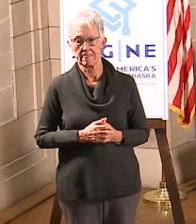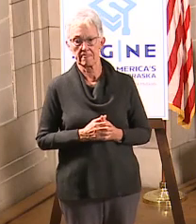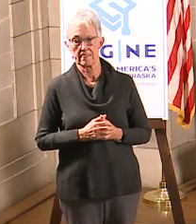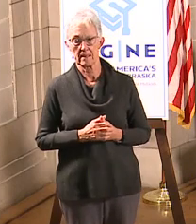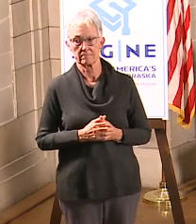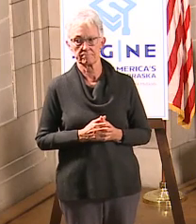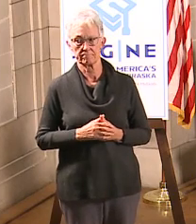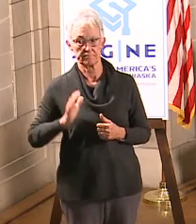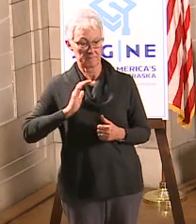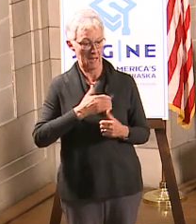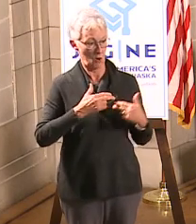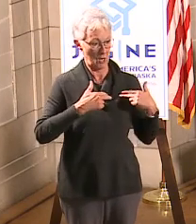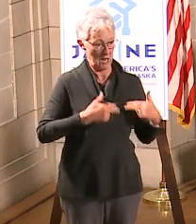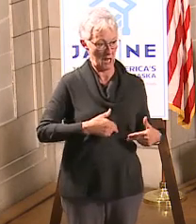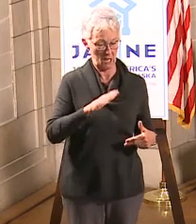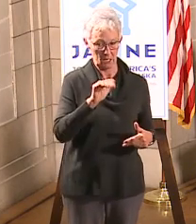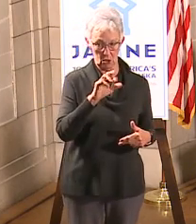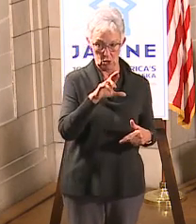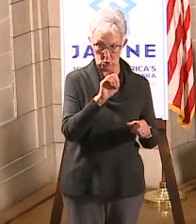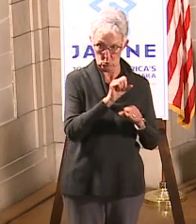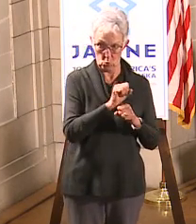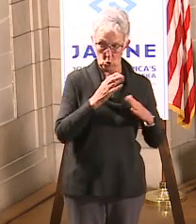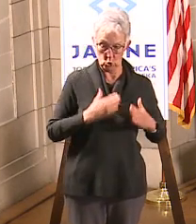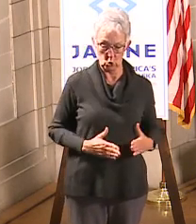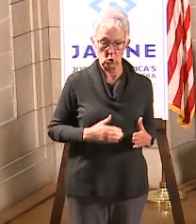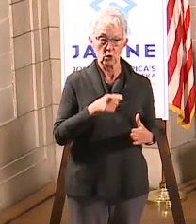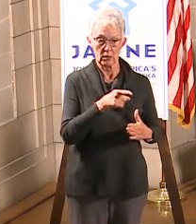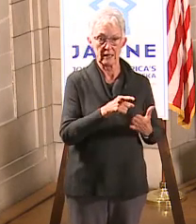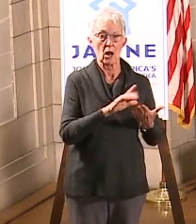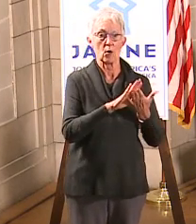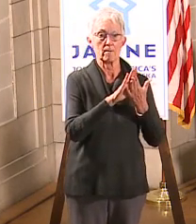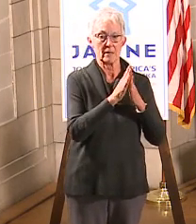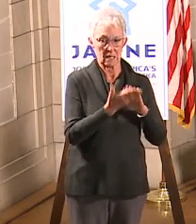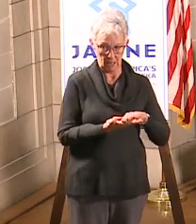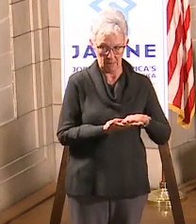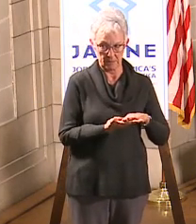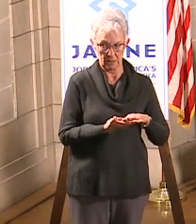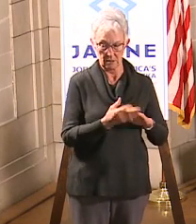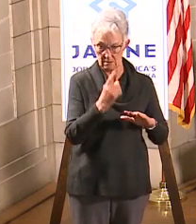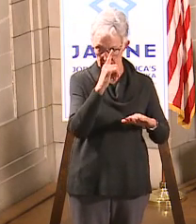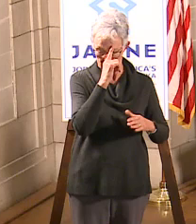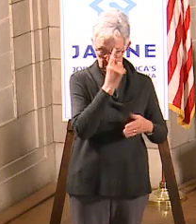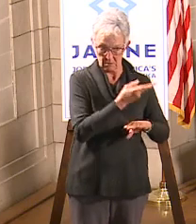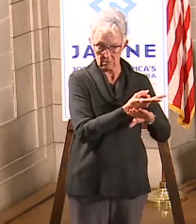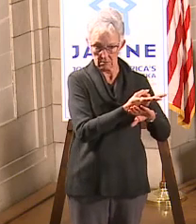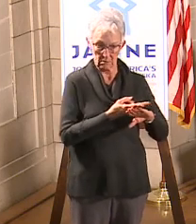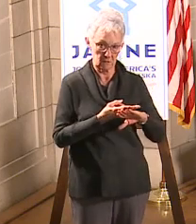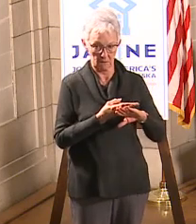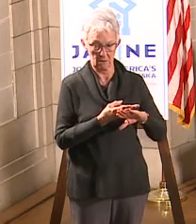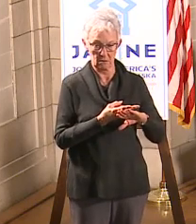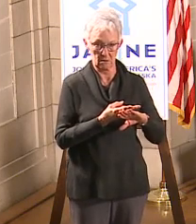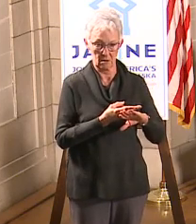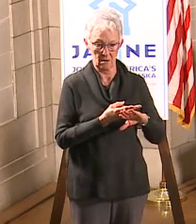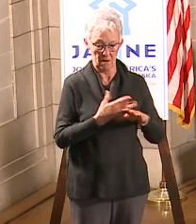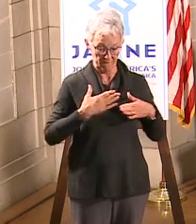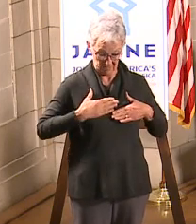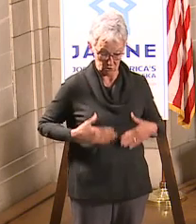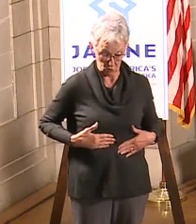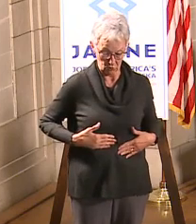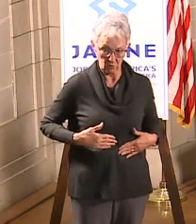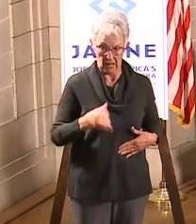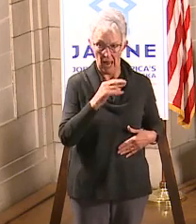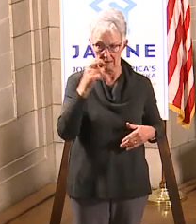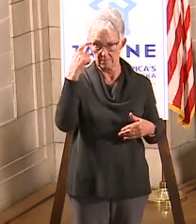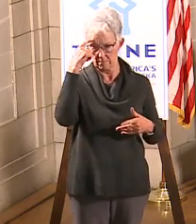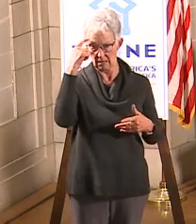staff is becoming fatigued, both physically and mentally. Think the same for our public health